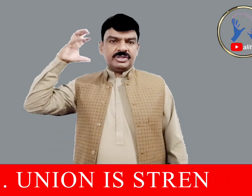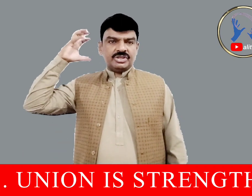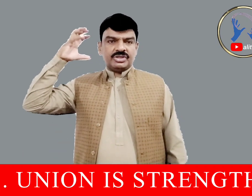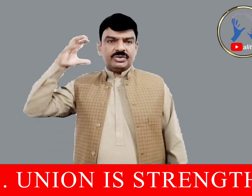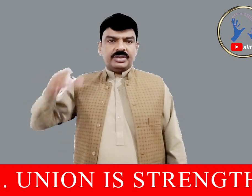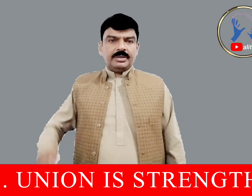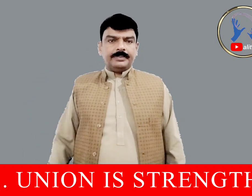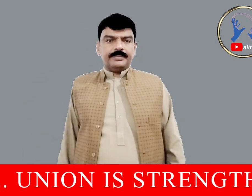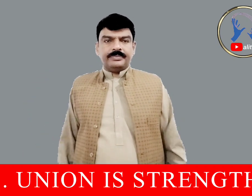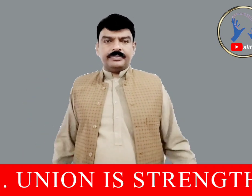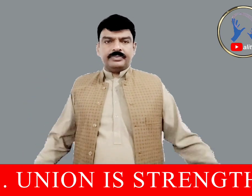Story: